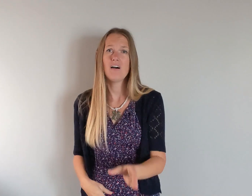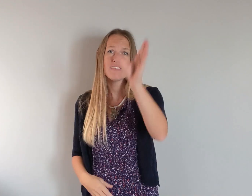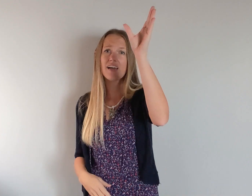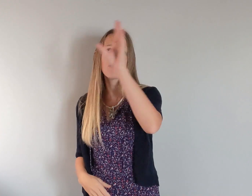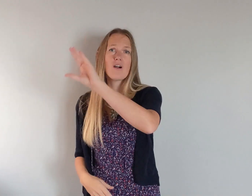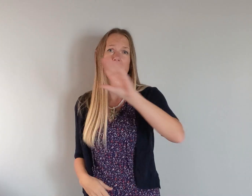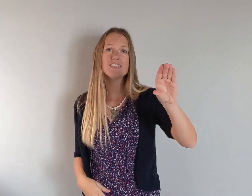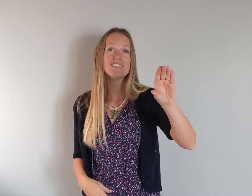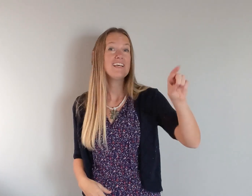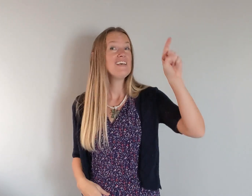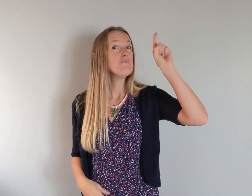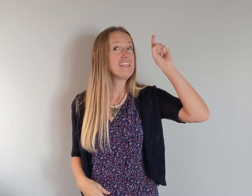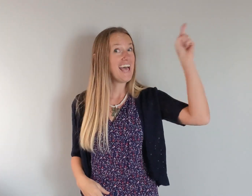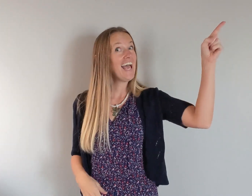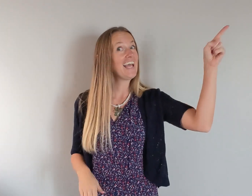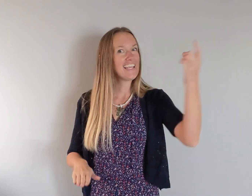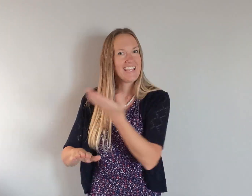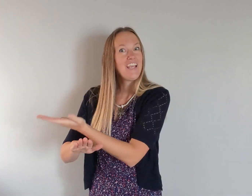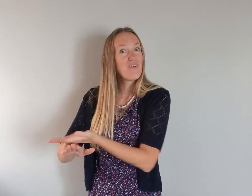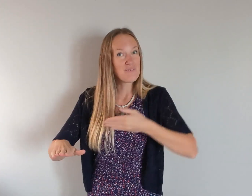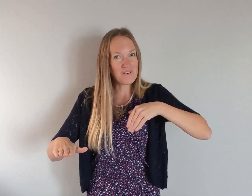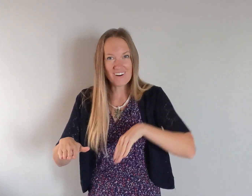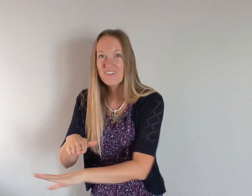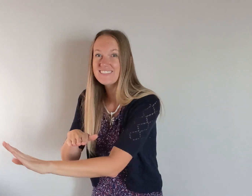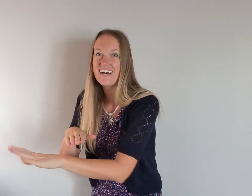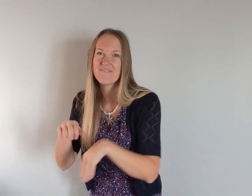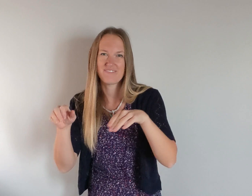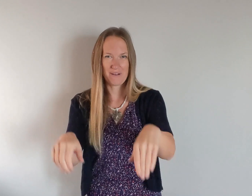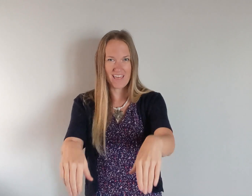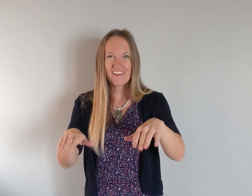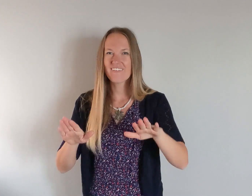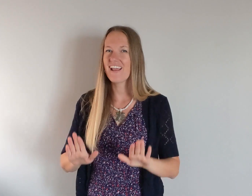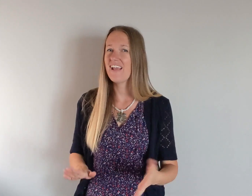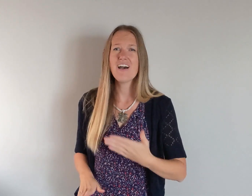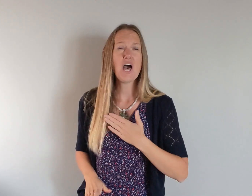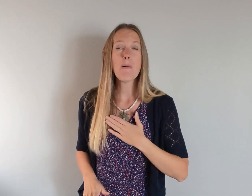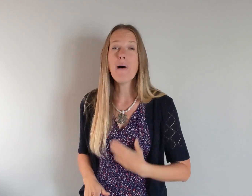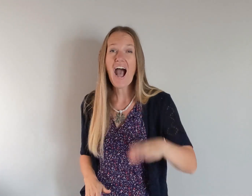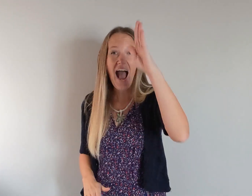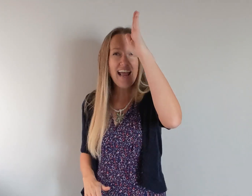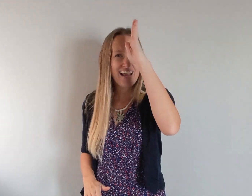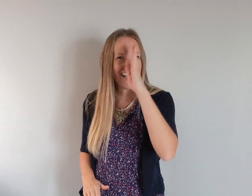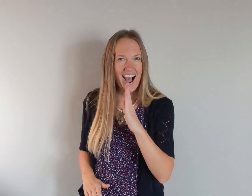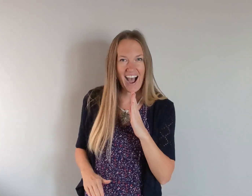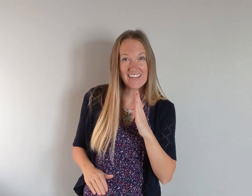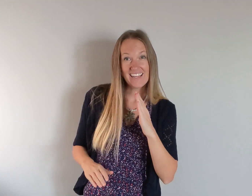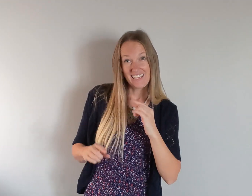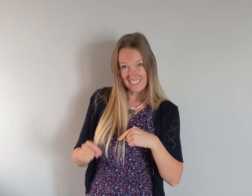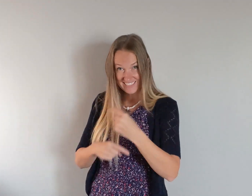on that cross, but then he rose up from that grave. My God is